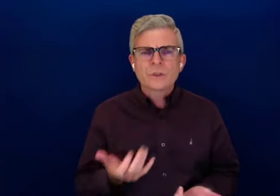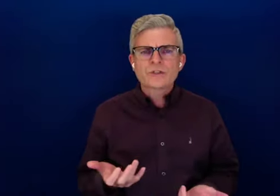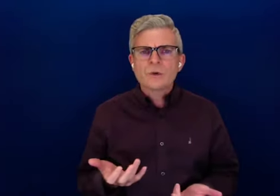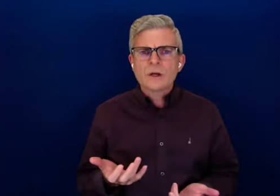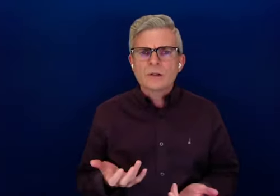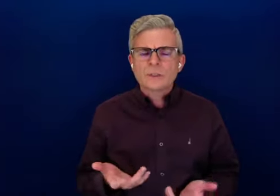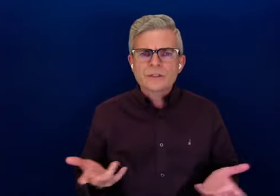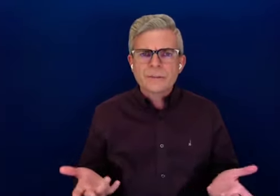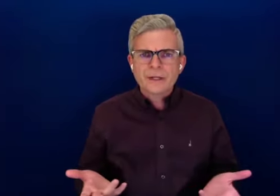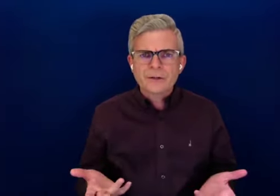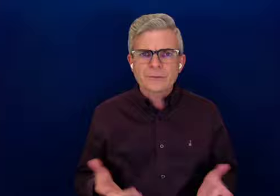what's wrong? What's the matter?